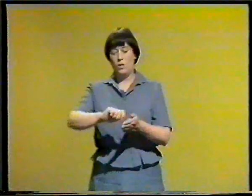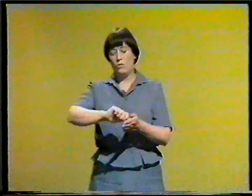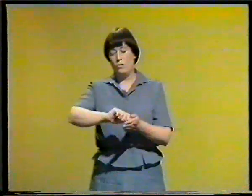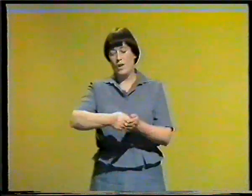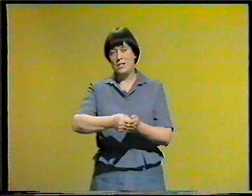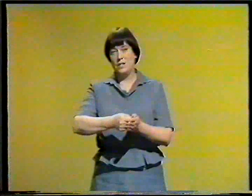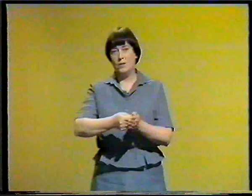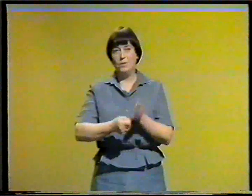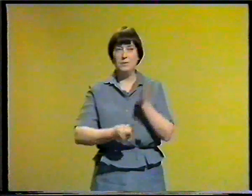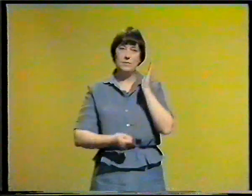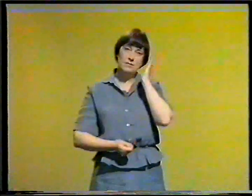Radio.